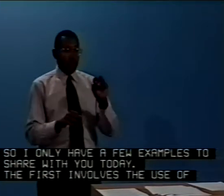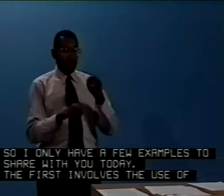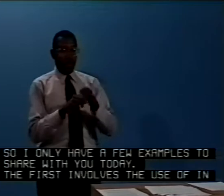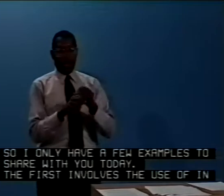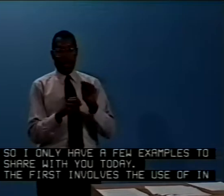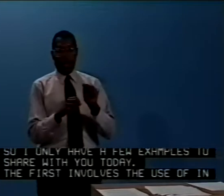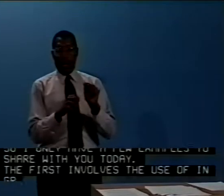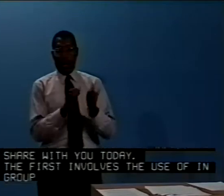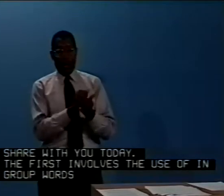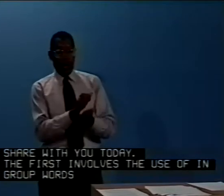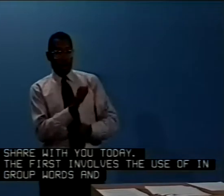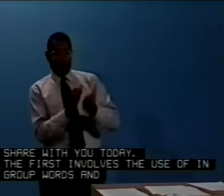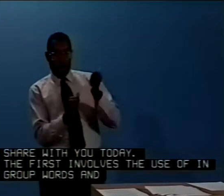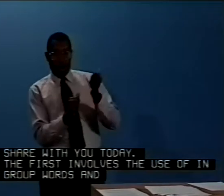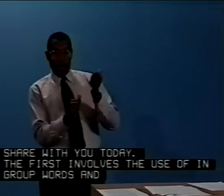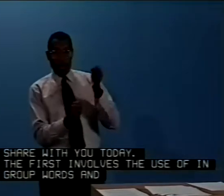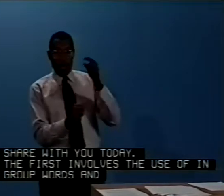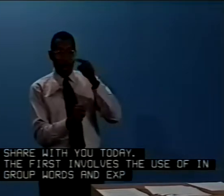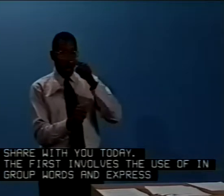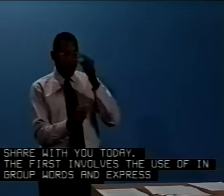An interpreter could be in a